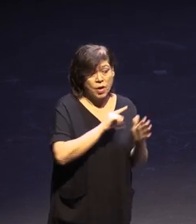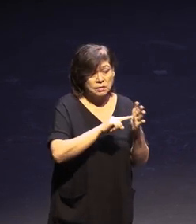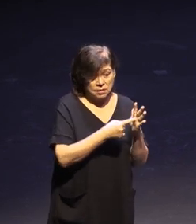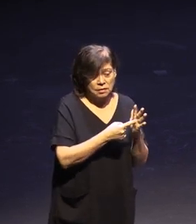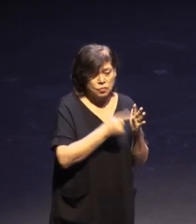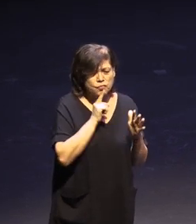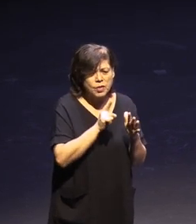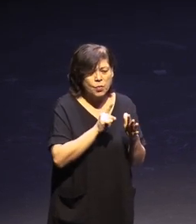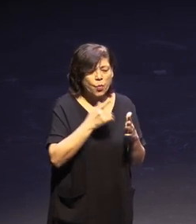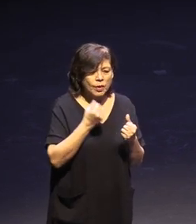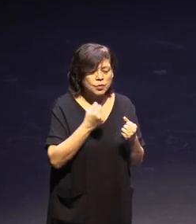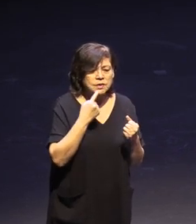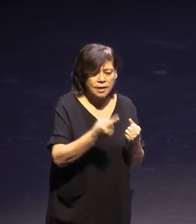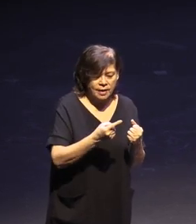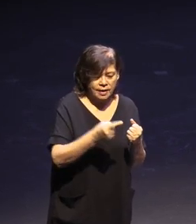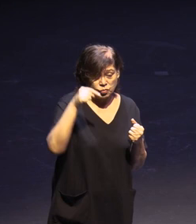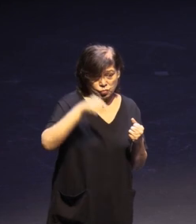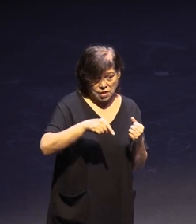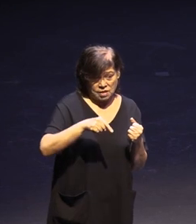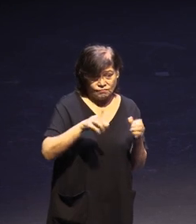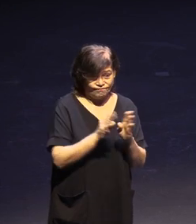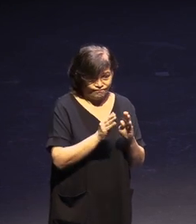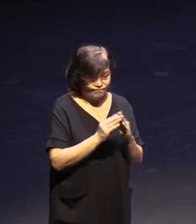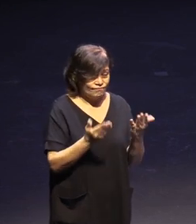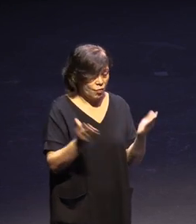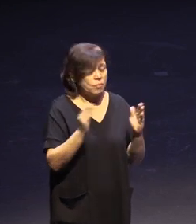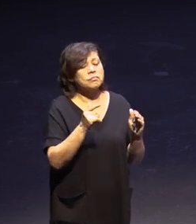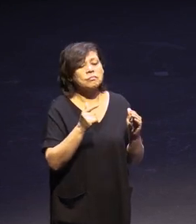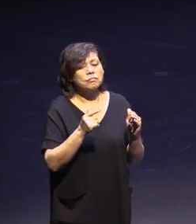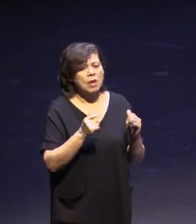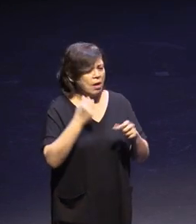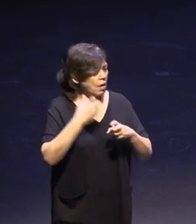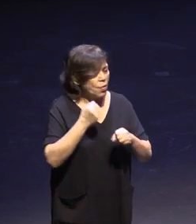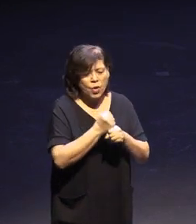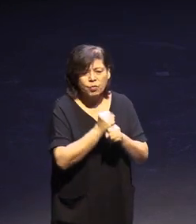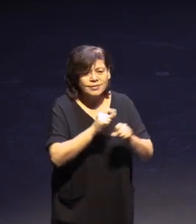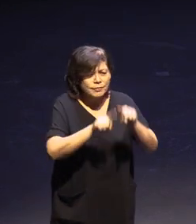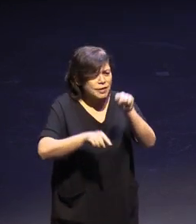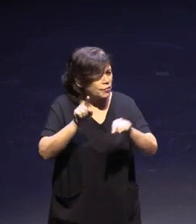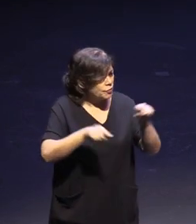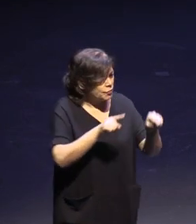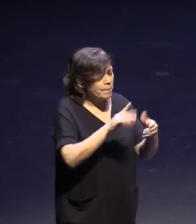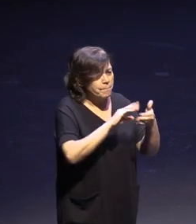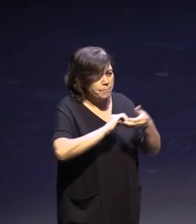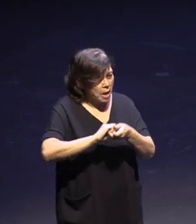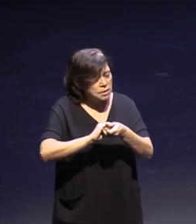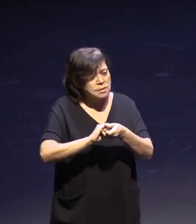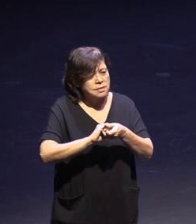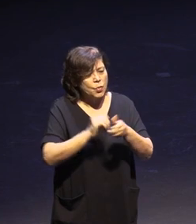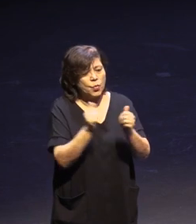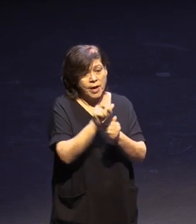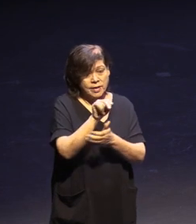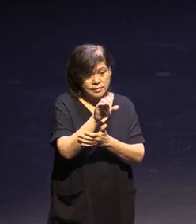that today's forum was really hard work with multiple partners, to the National Arts Council who was collaborating